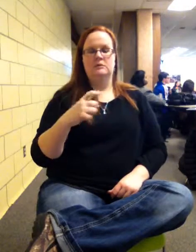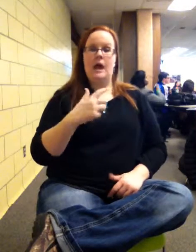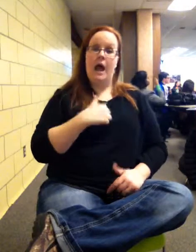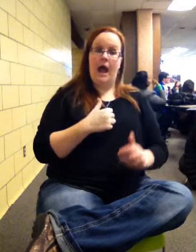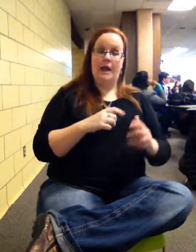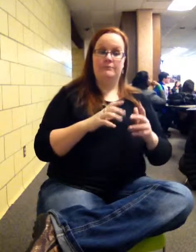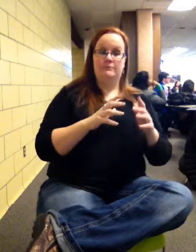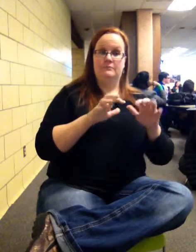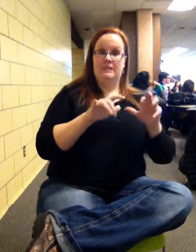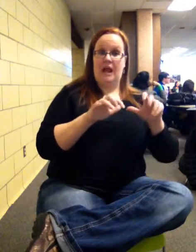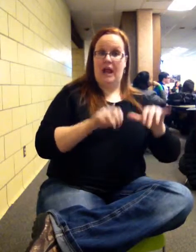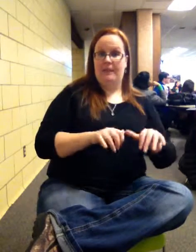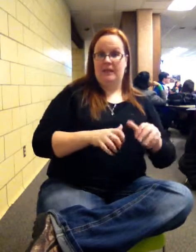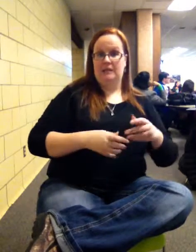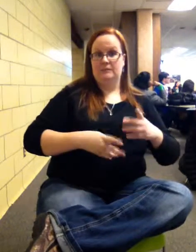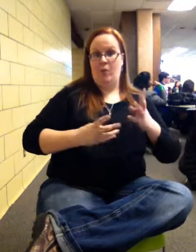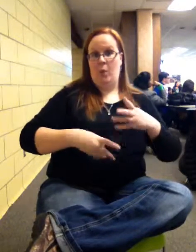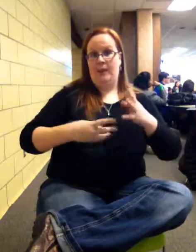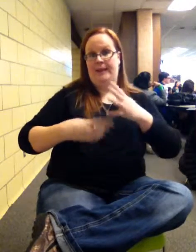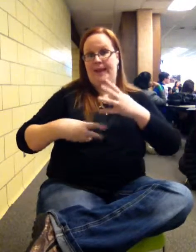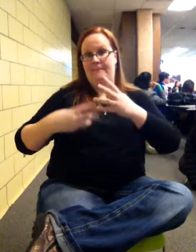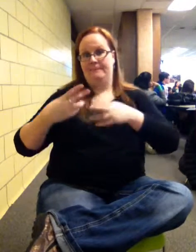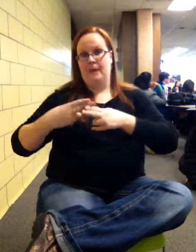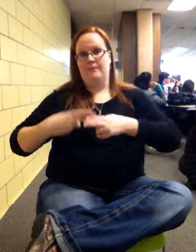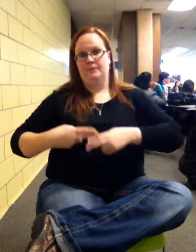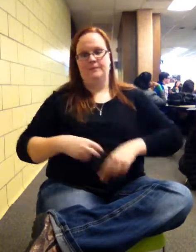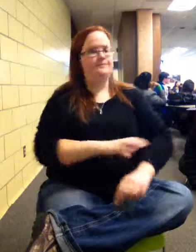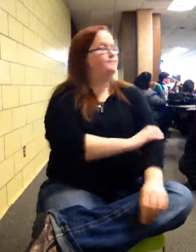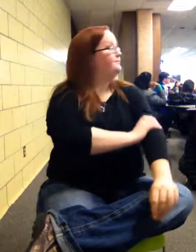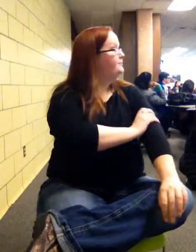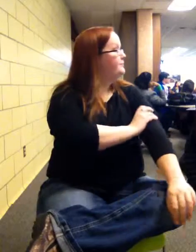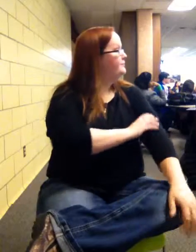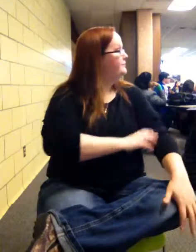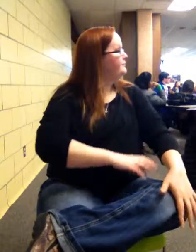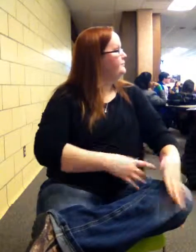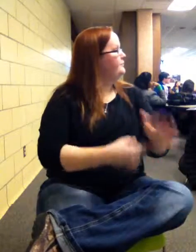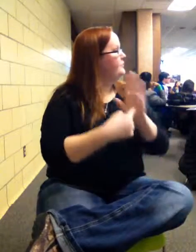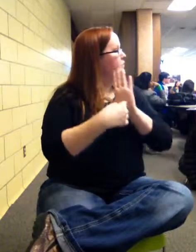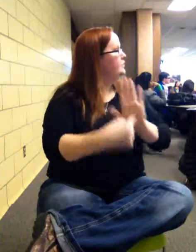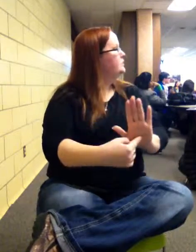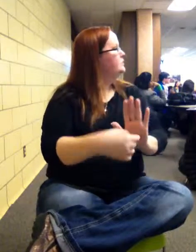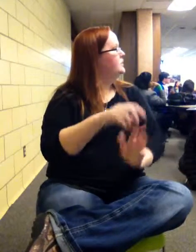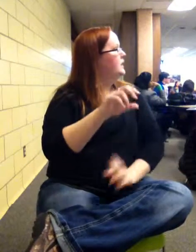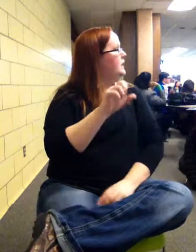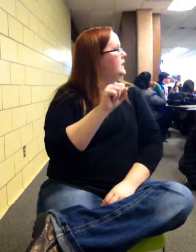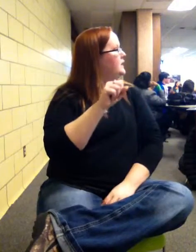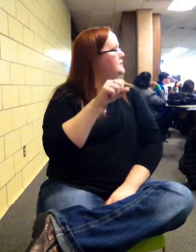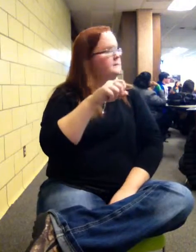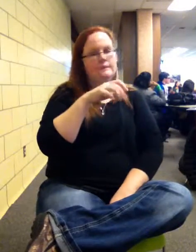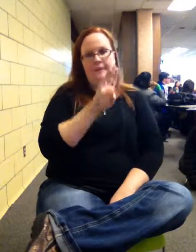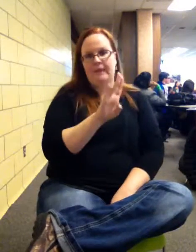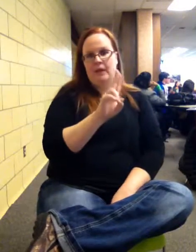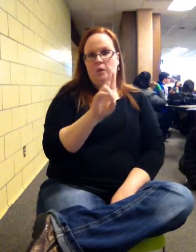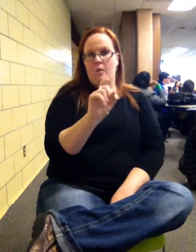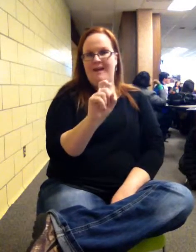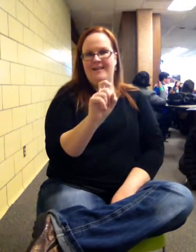I might consider. So Starbucks, and it shows you that the ticker is SBUX, so that's the one I would want to look